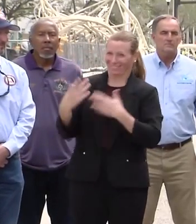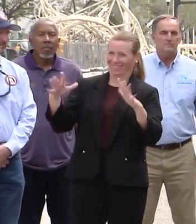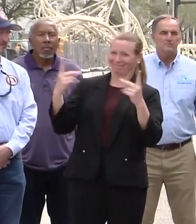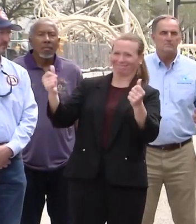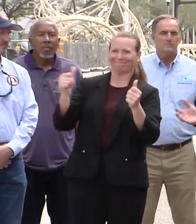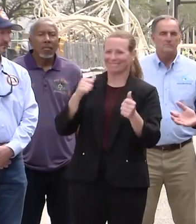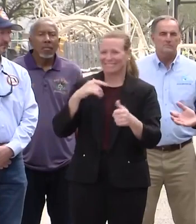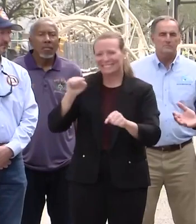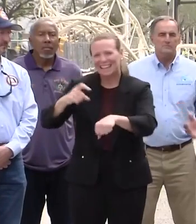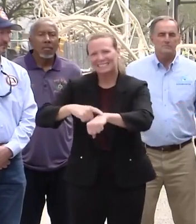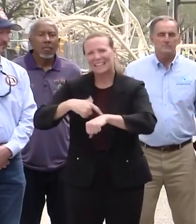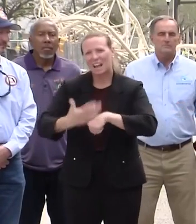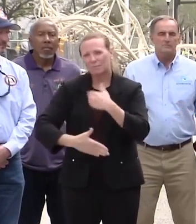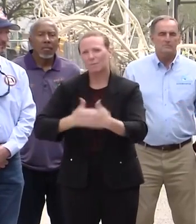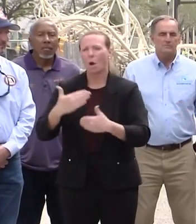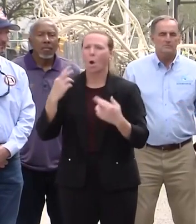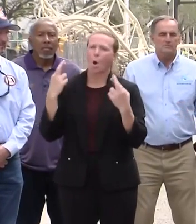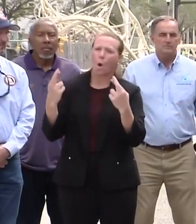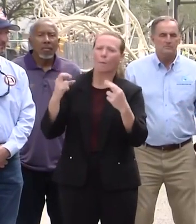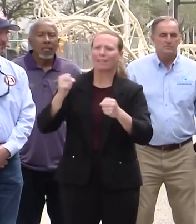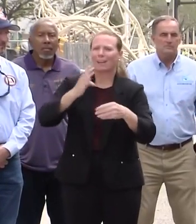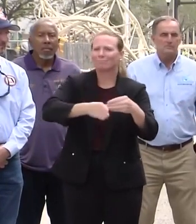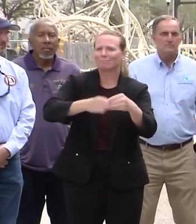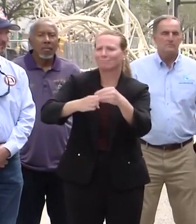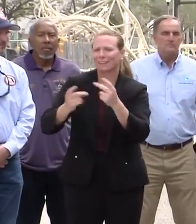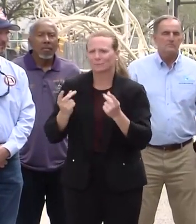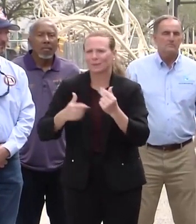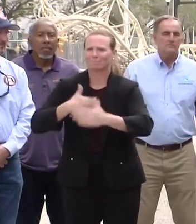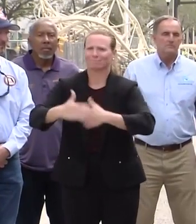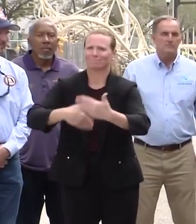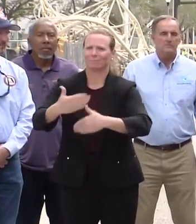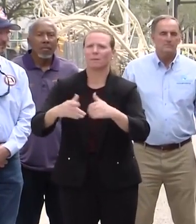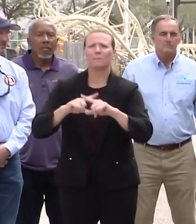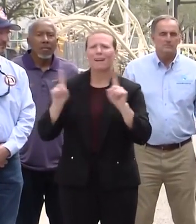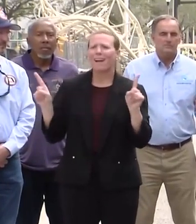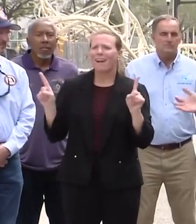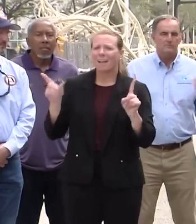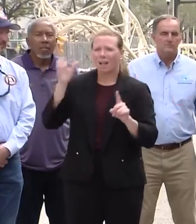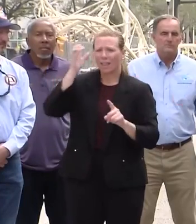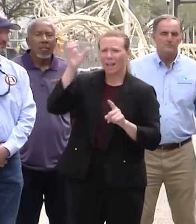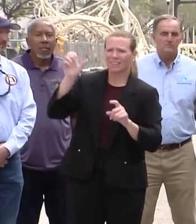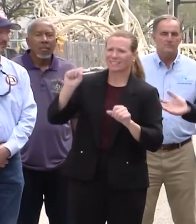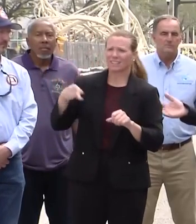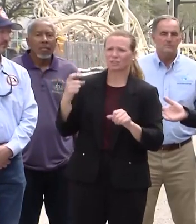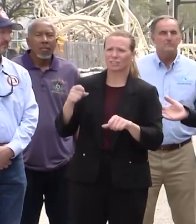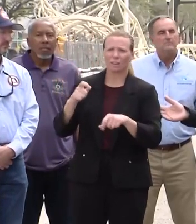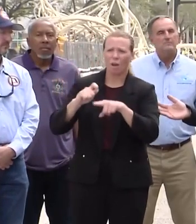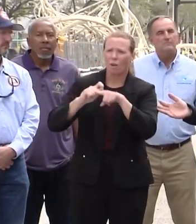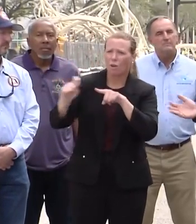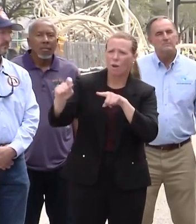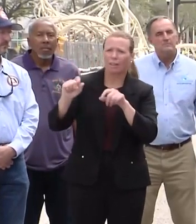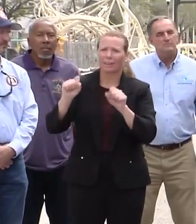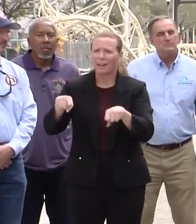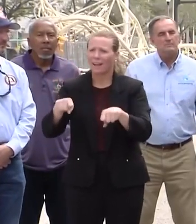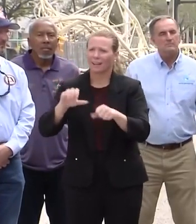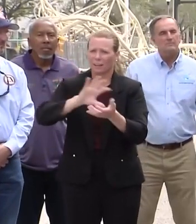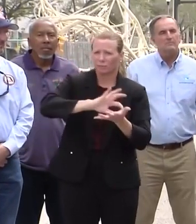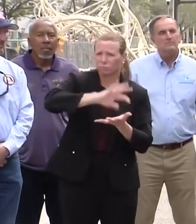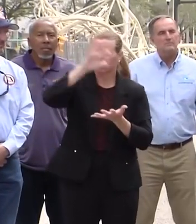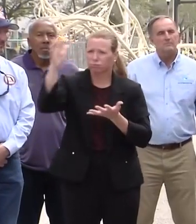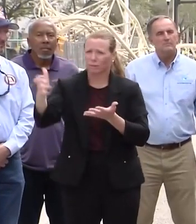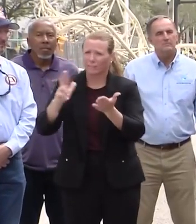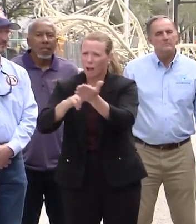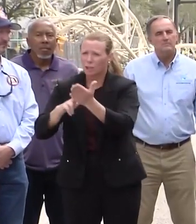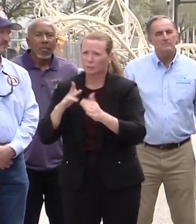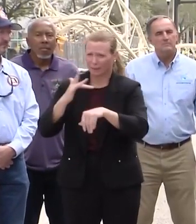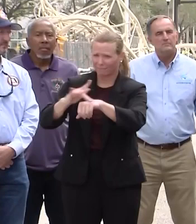time, and hopefully you can get it done as quickly as possible. But the idea that you can just pick up a phone and like there's a surplus of contractors that are